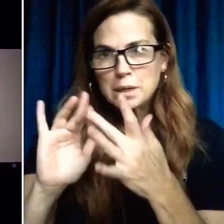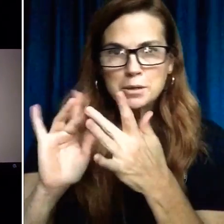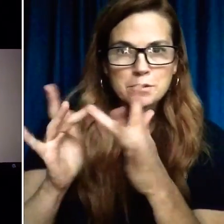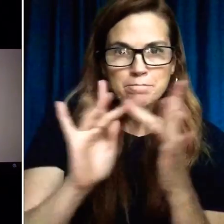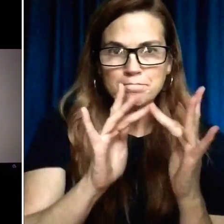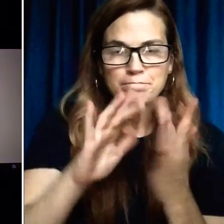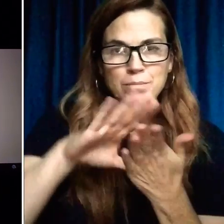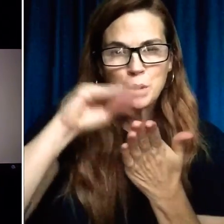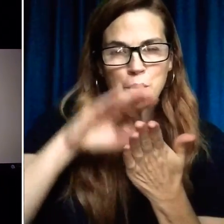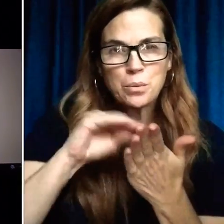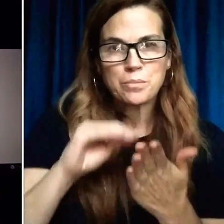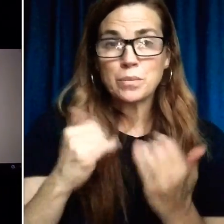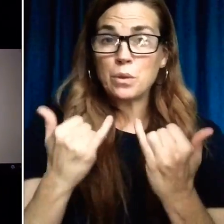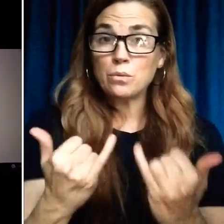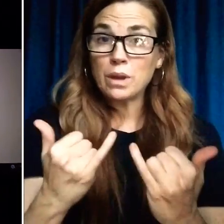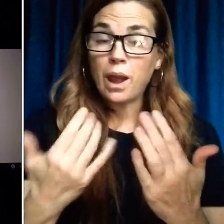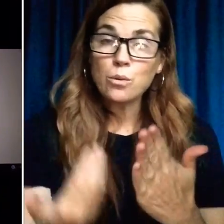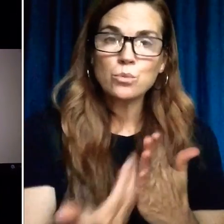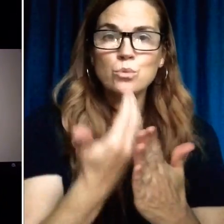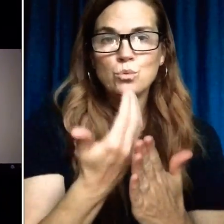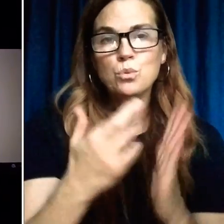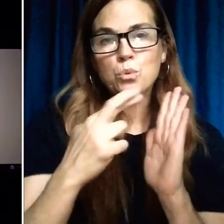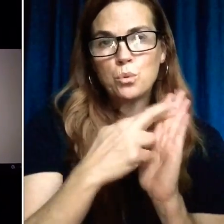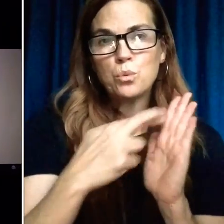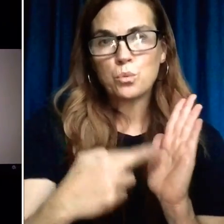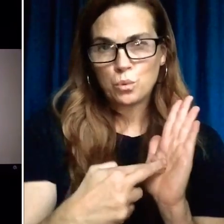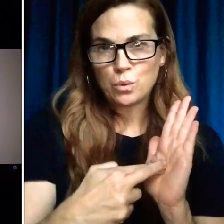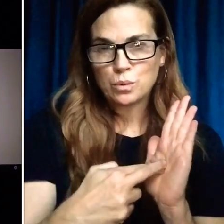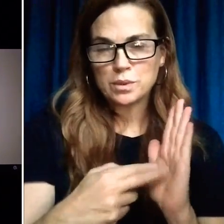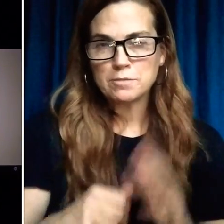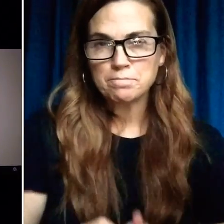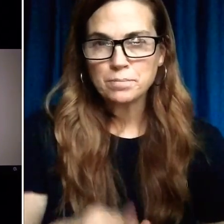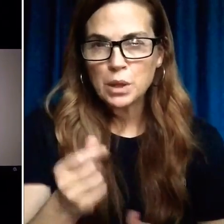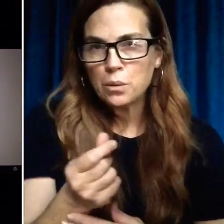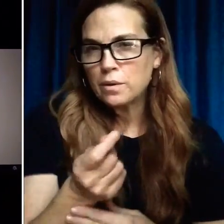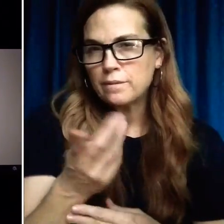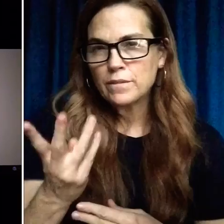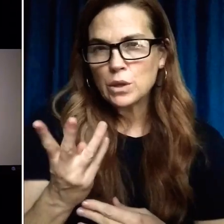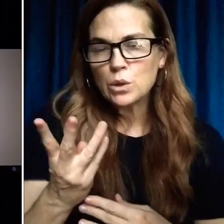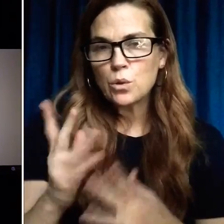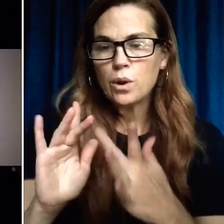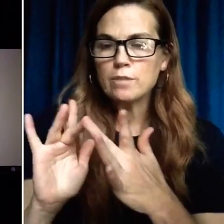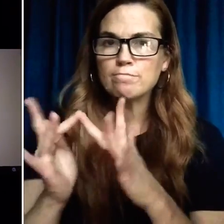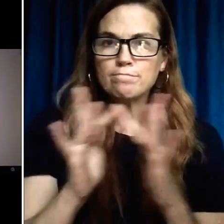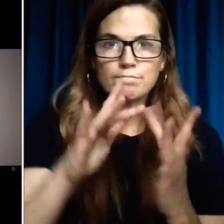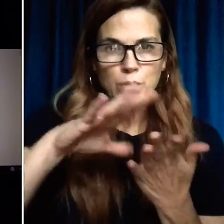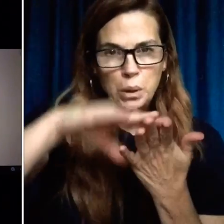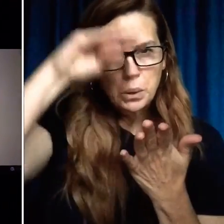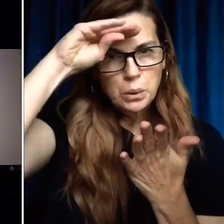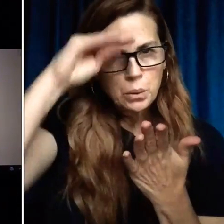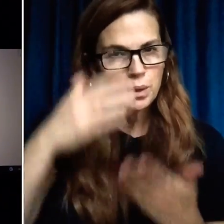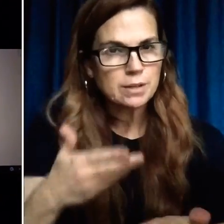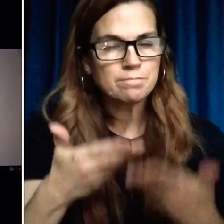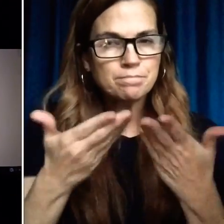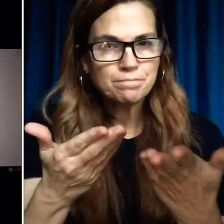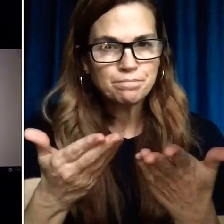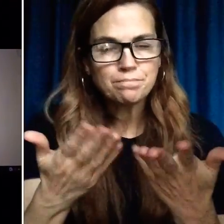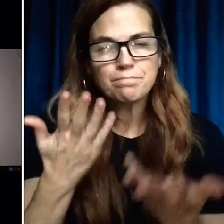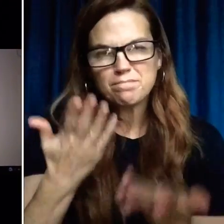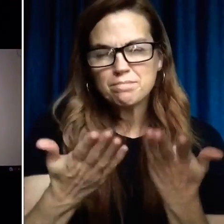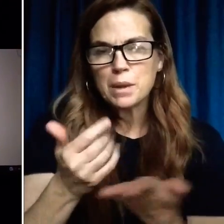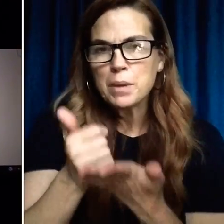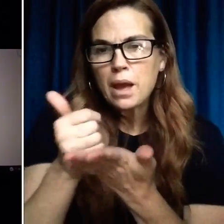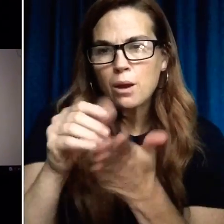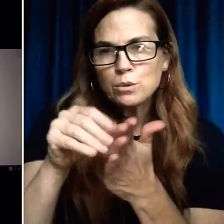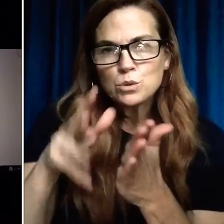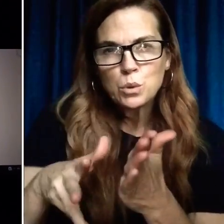its own set of rules. They're different from the rules that we follow in the classroom. Here are a few virtual learning tips. They may